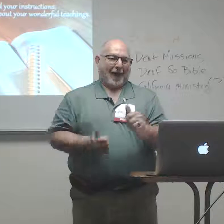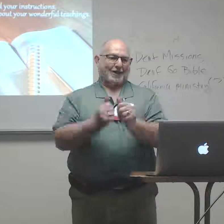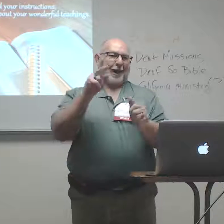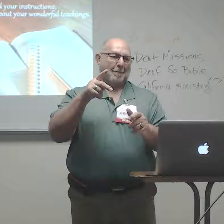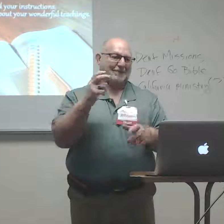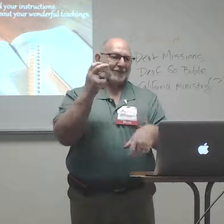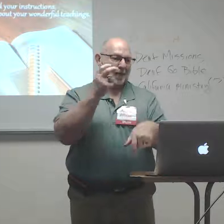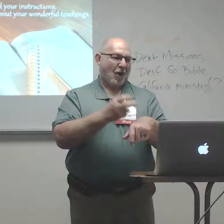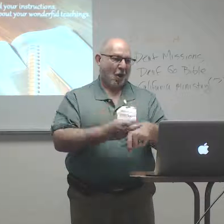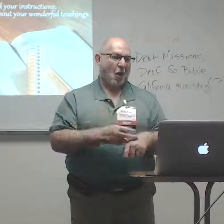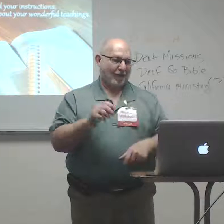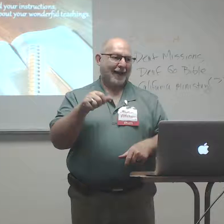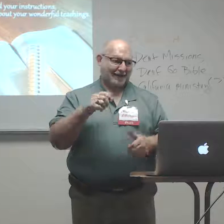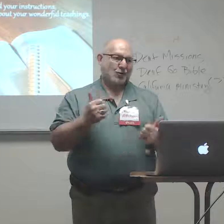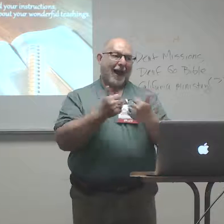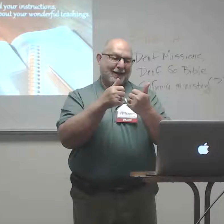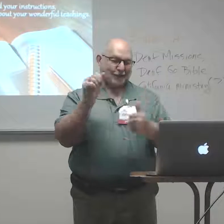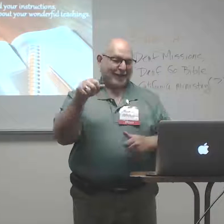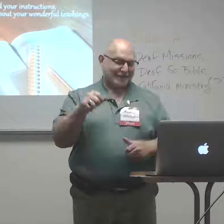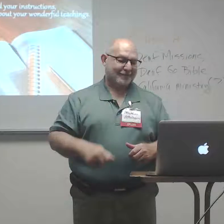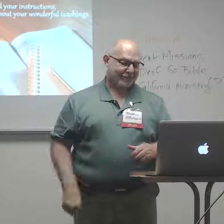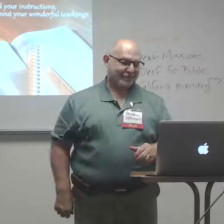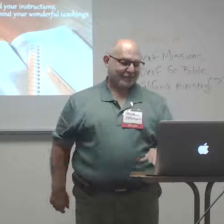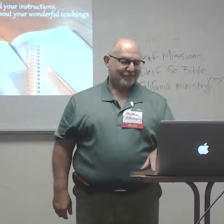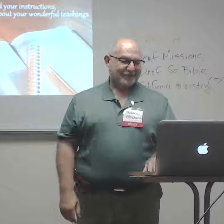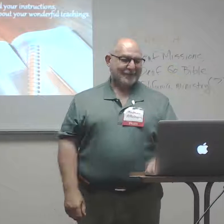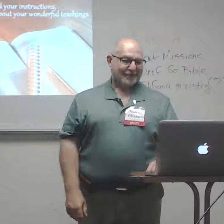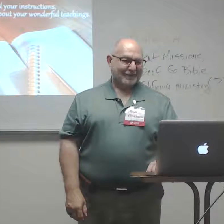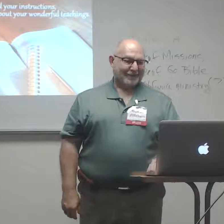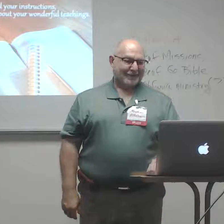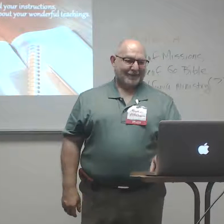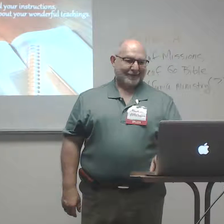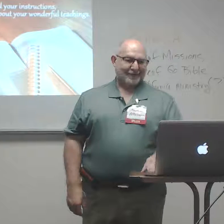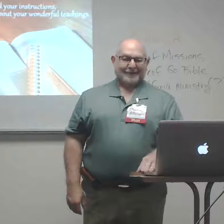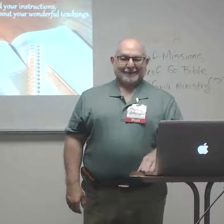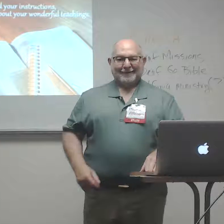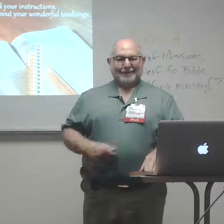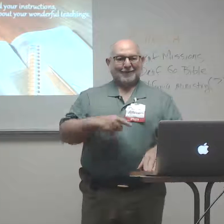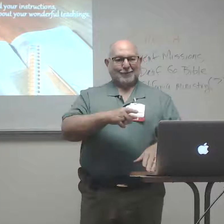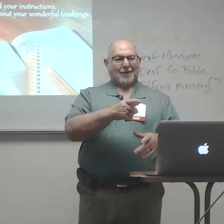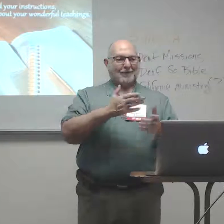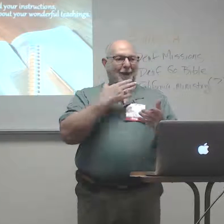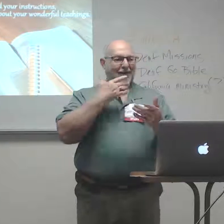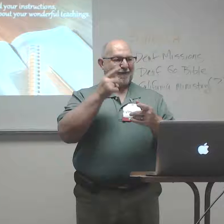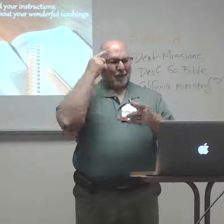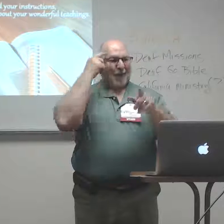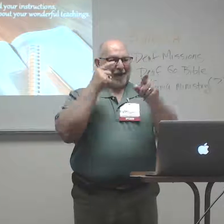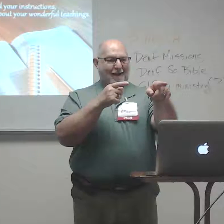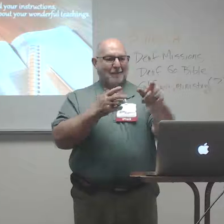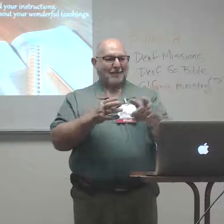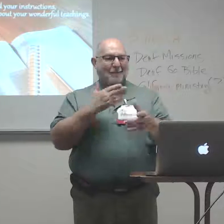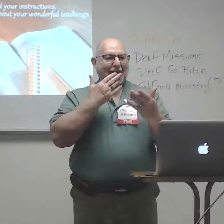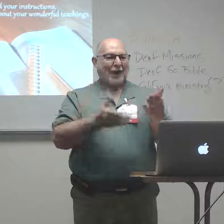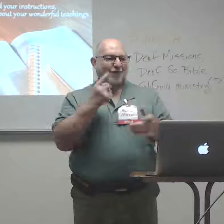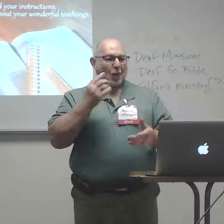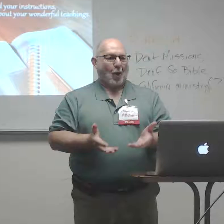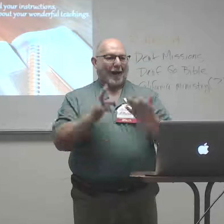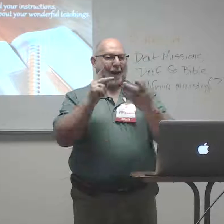catch up. There's so many things I've been trying to catch up. It's so hard. I never thought. Thank you for bringing up